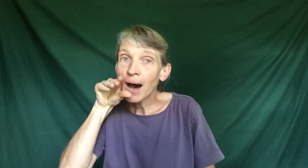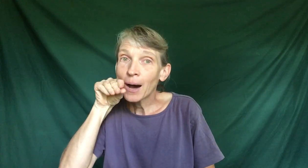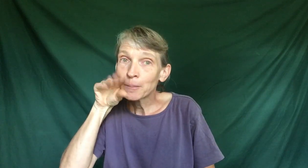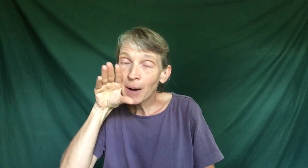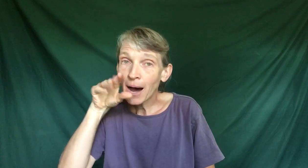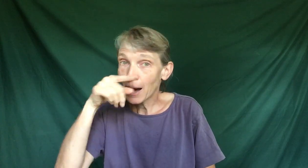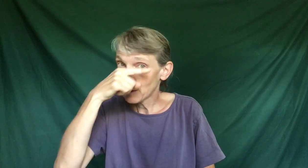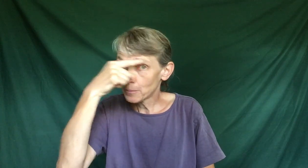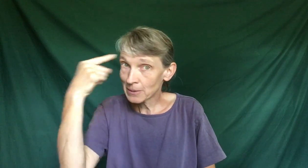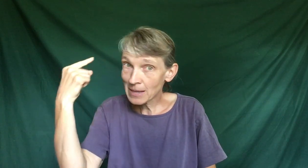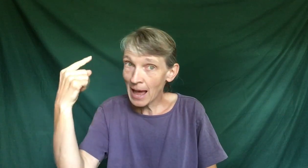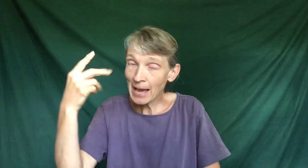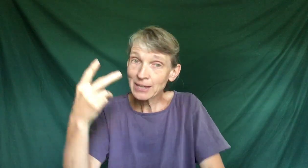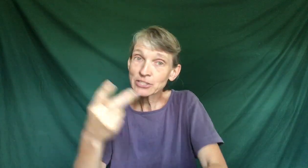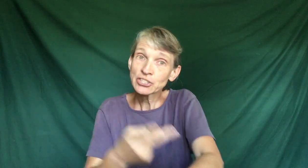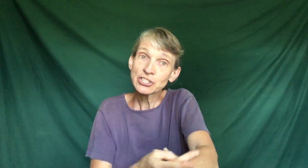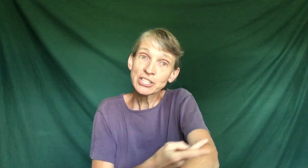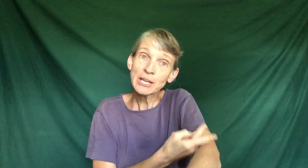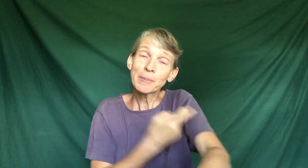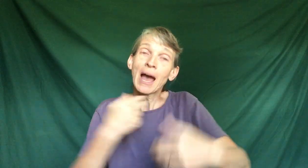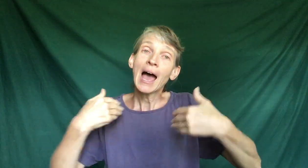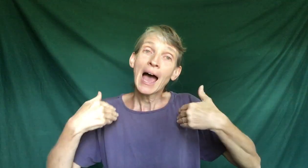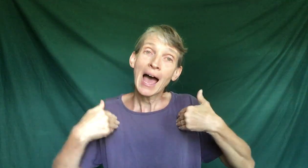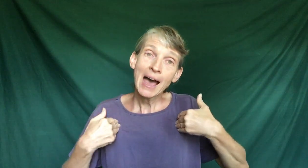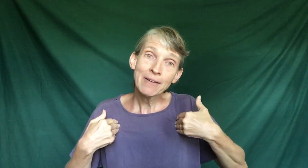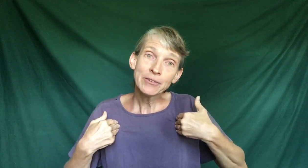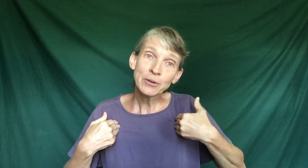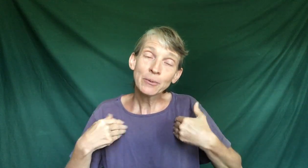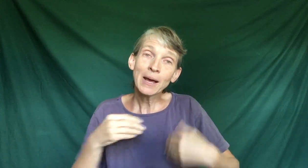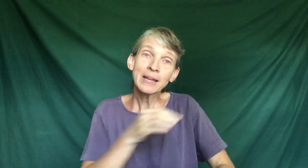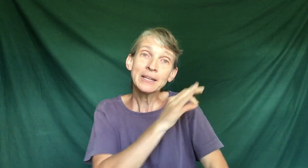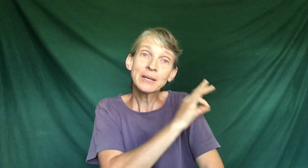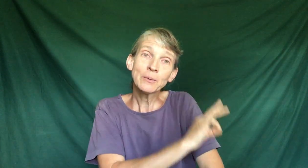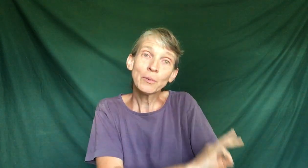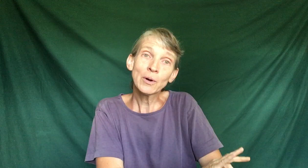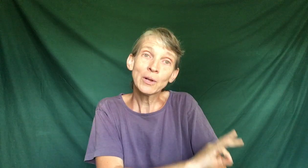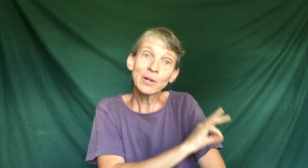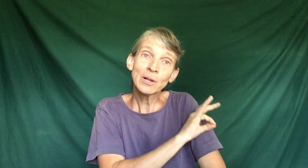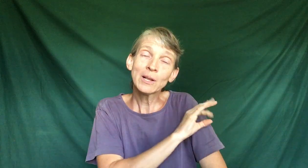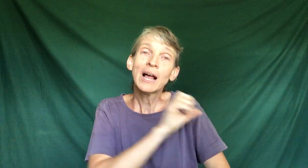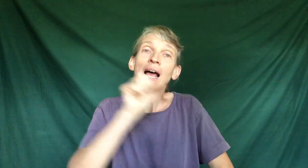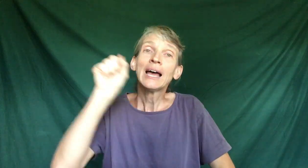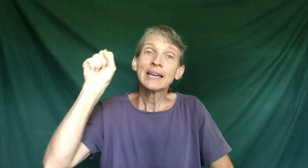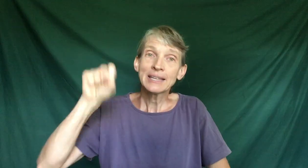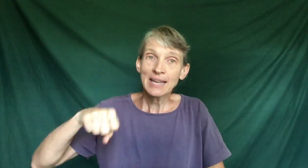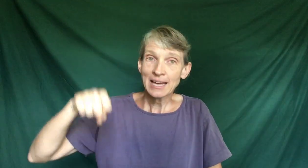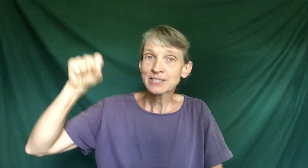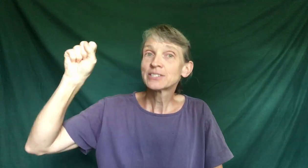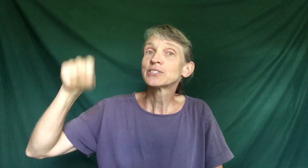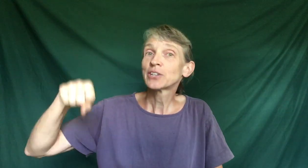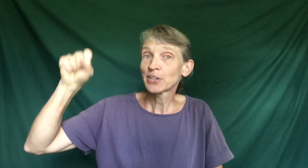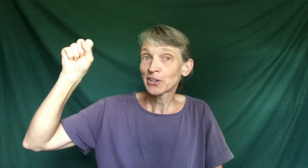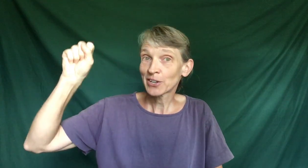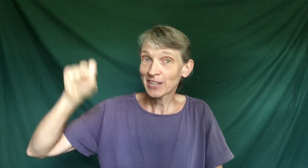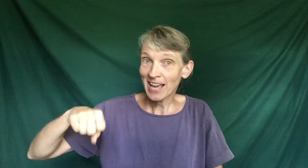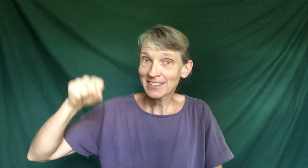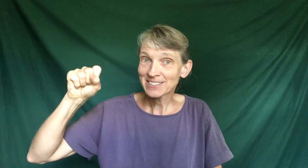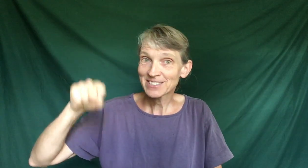Baa Baa Black Sheep, have you any wool? Yes